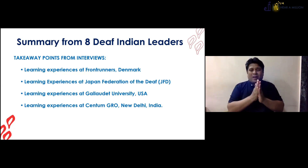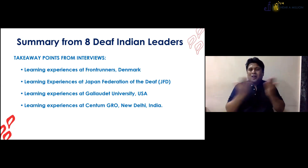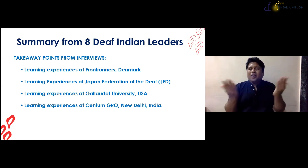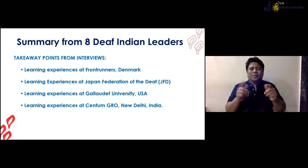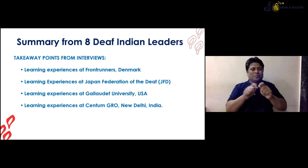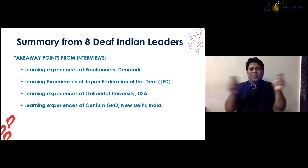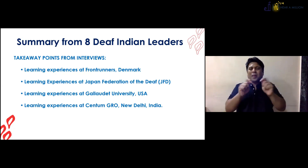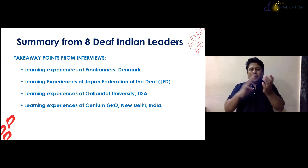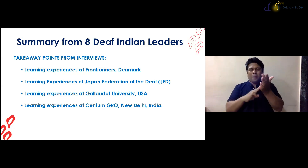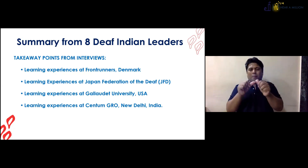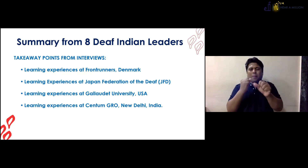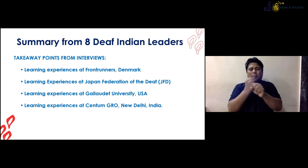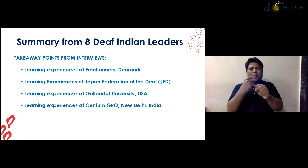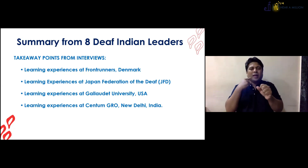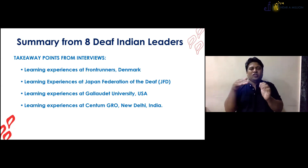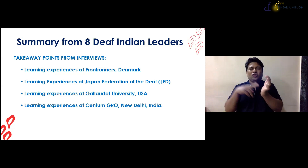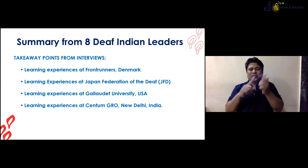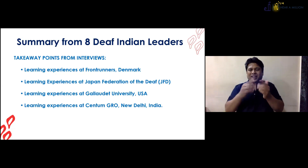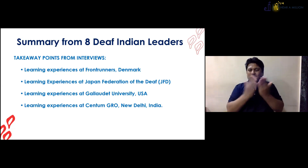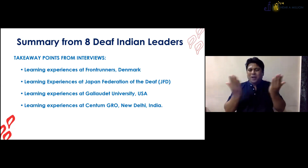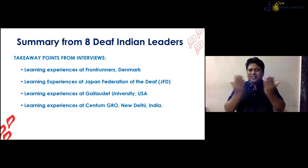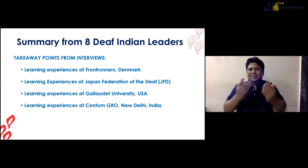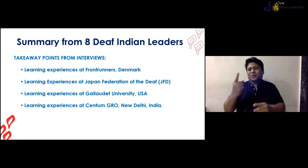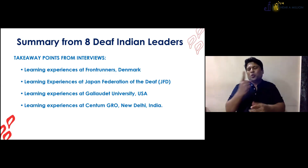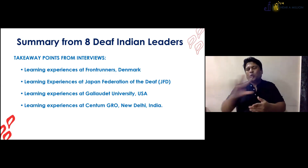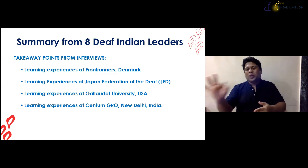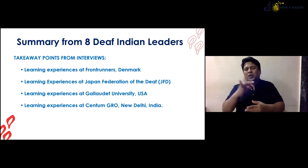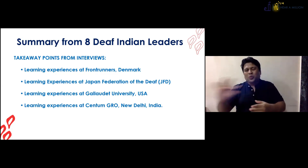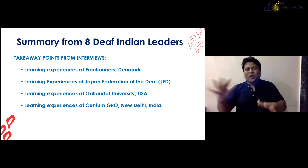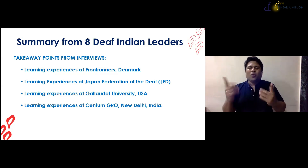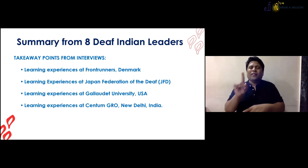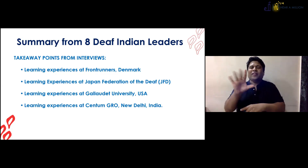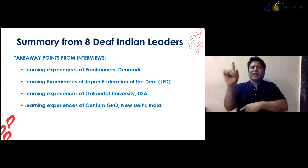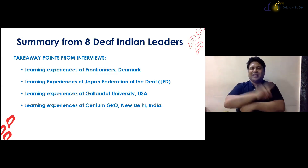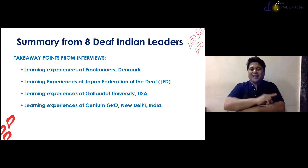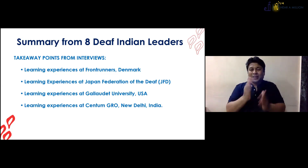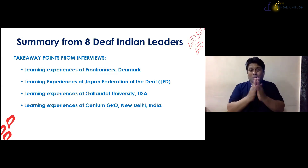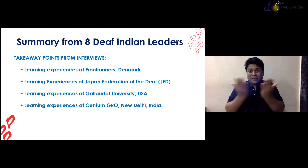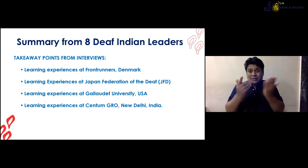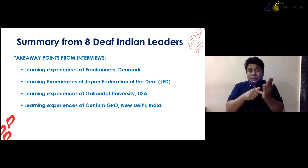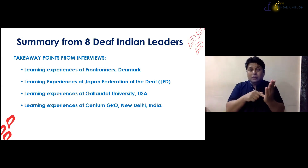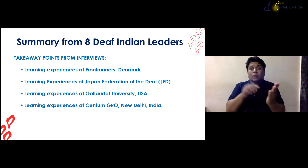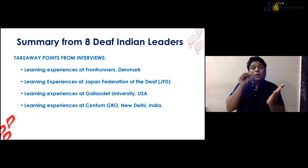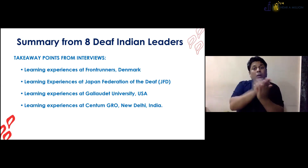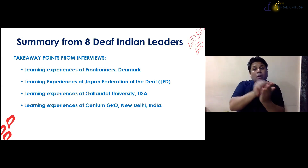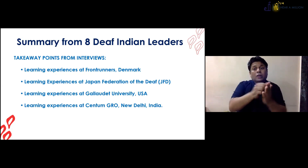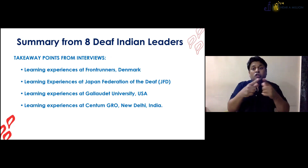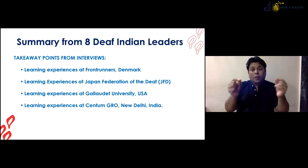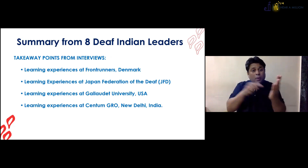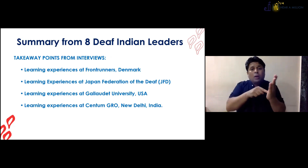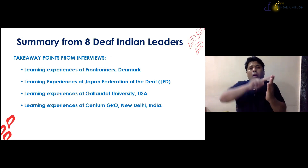have people signing on the screen. Even on the magazines, they have like the weekly magazines, like what you